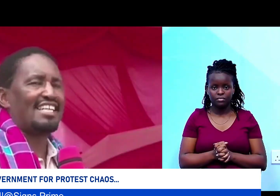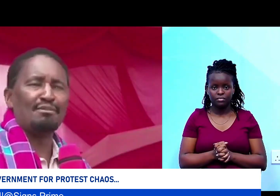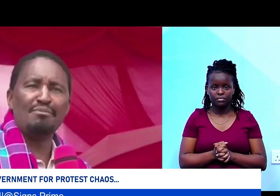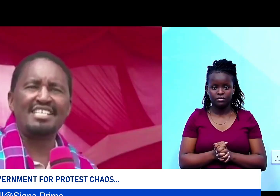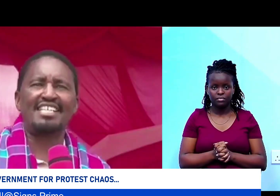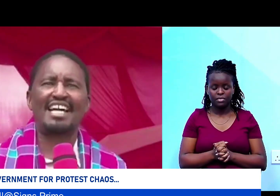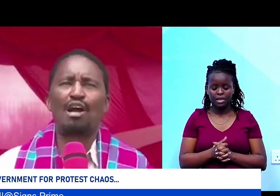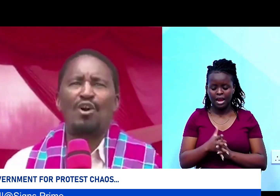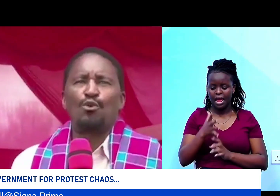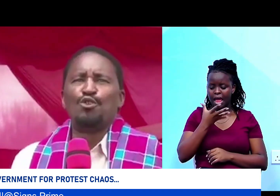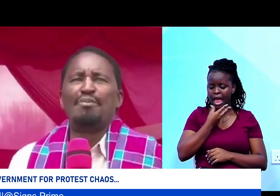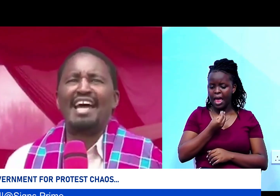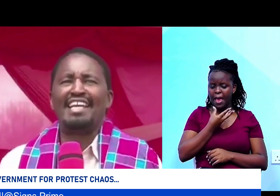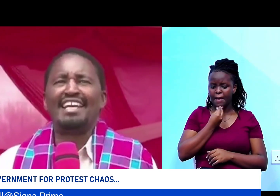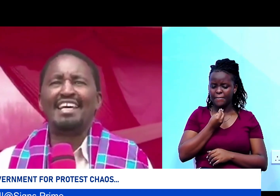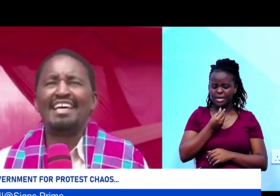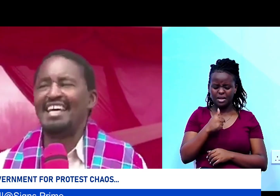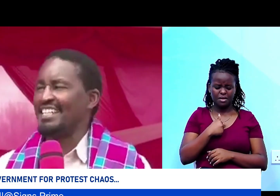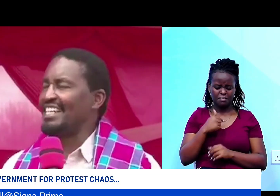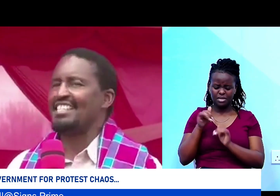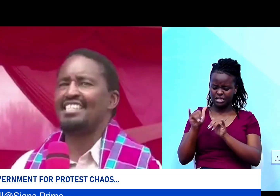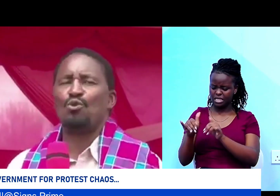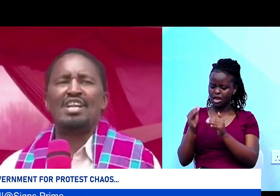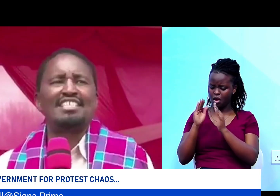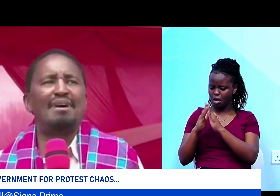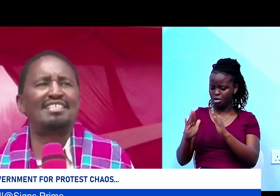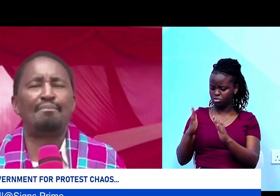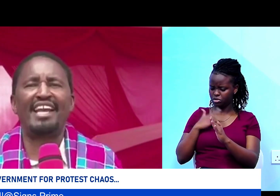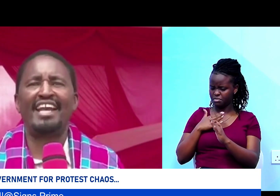Ati mimi sitakaa kwangu nyumbani, ati nikisikia kuna 77 na